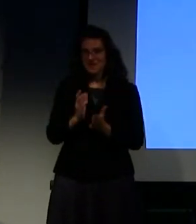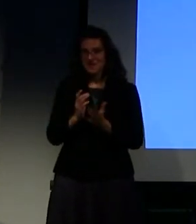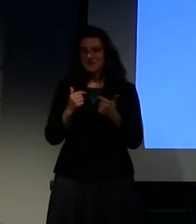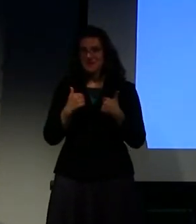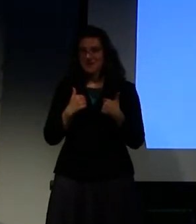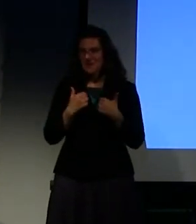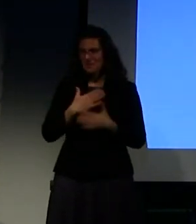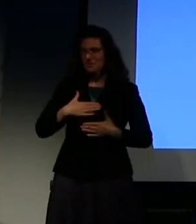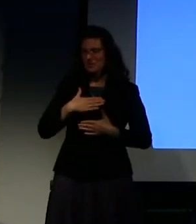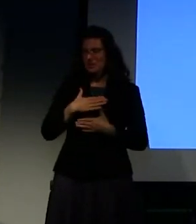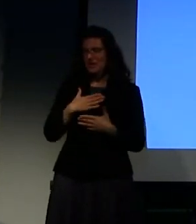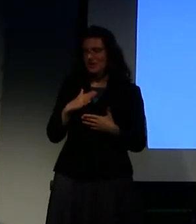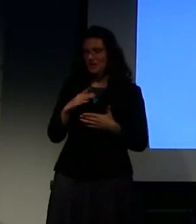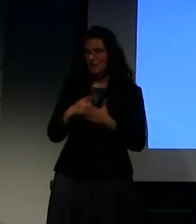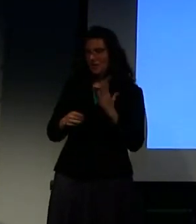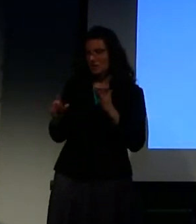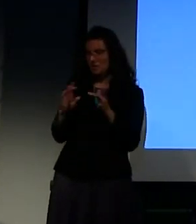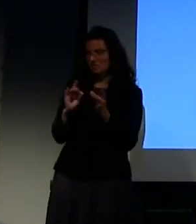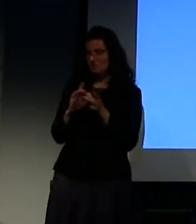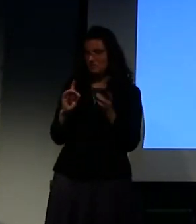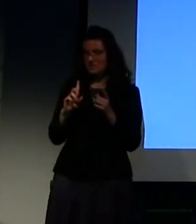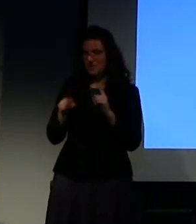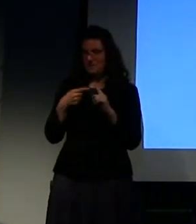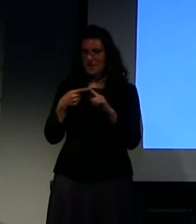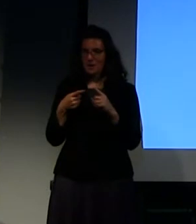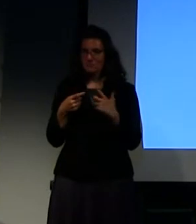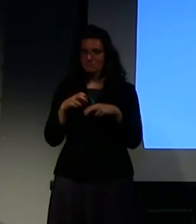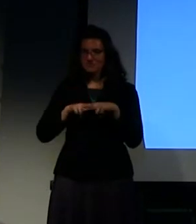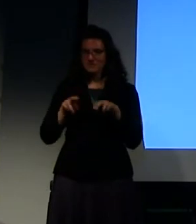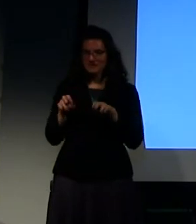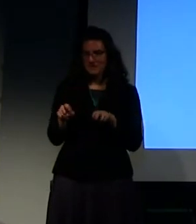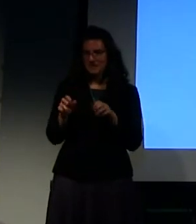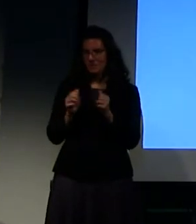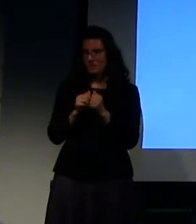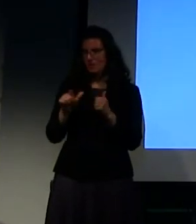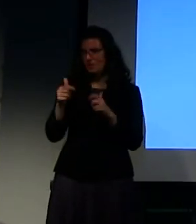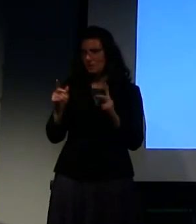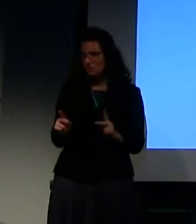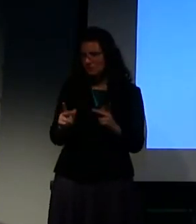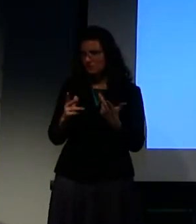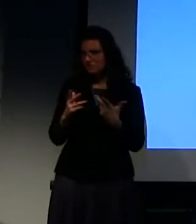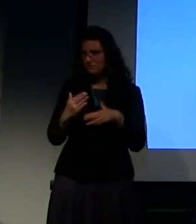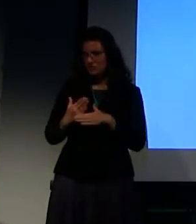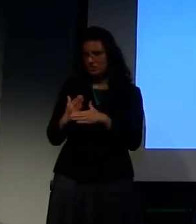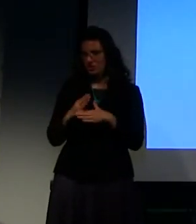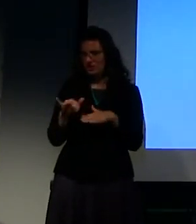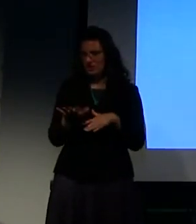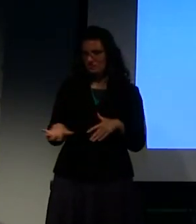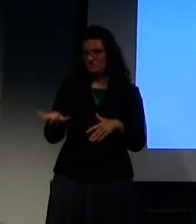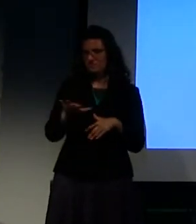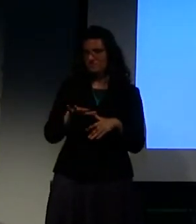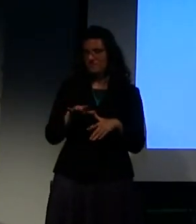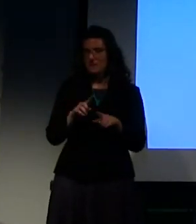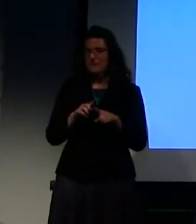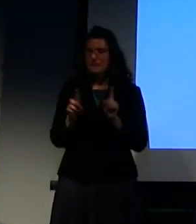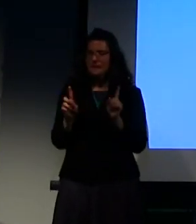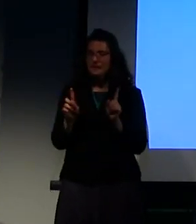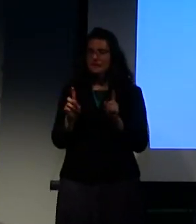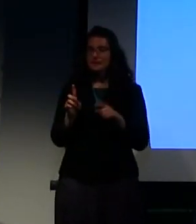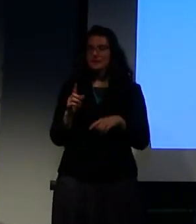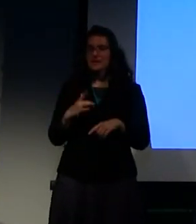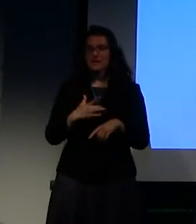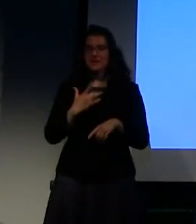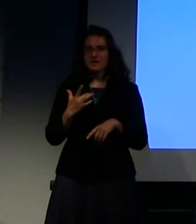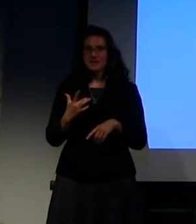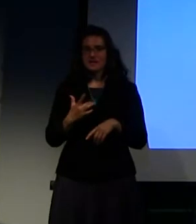appreciate what you said about like sitting with another person and being in the same space. But I feel that a